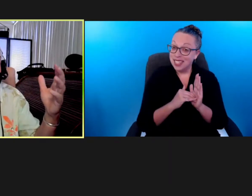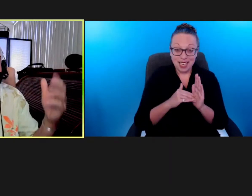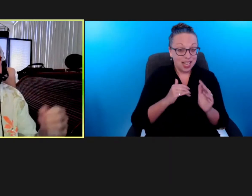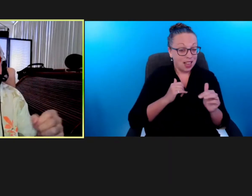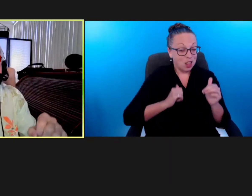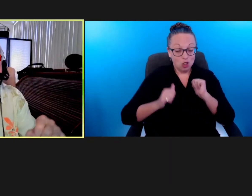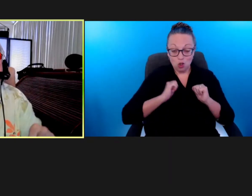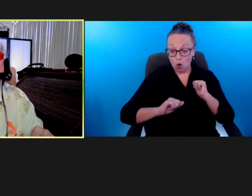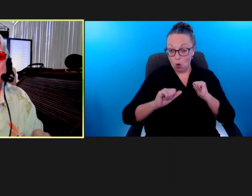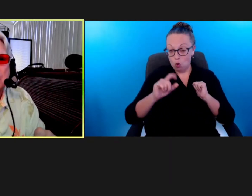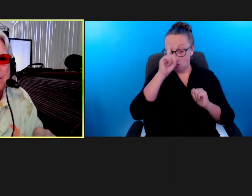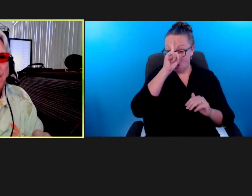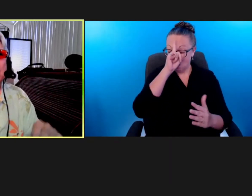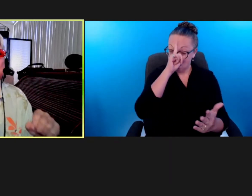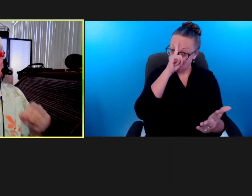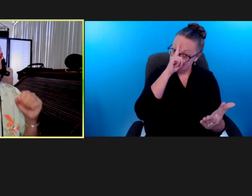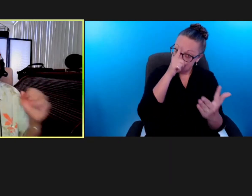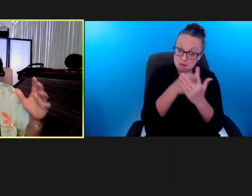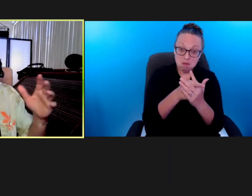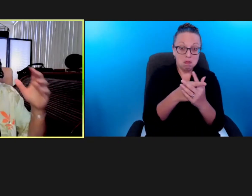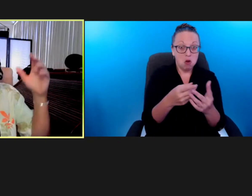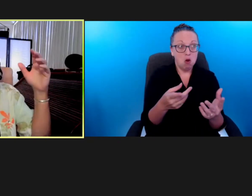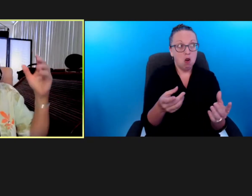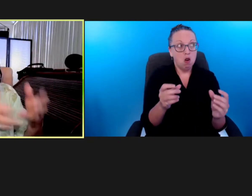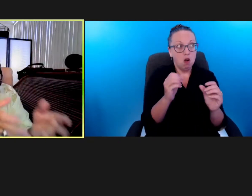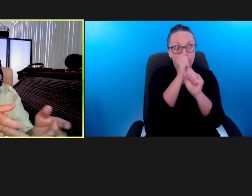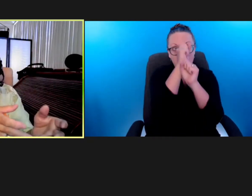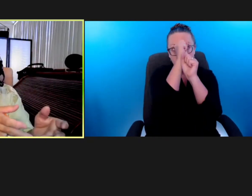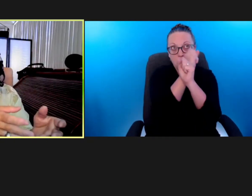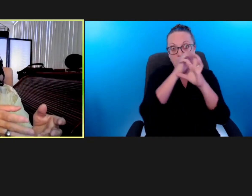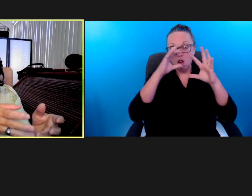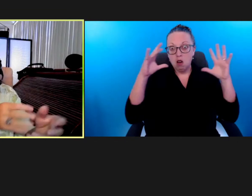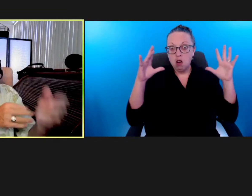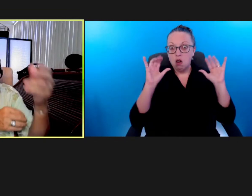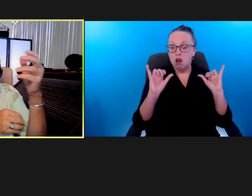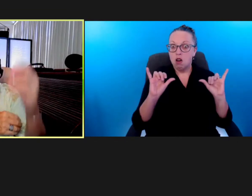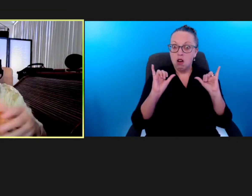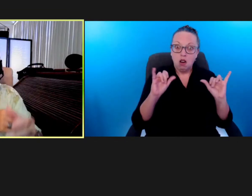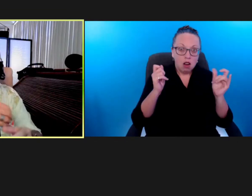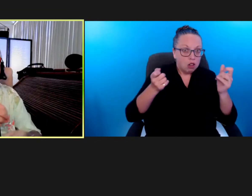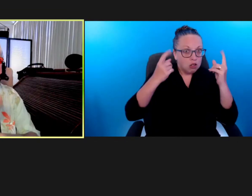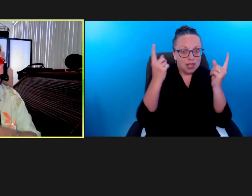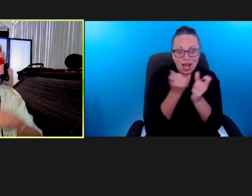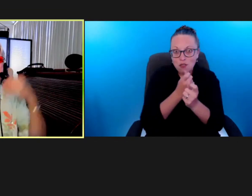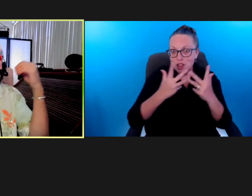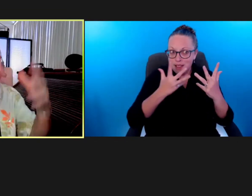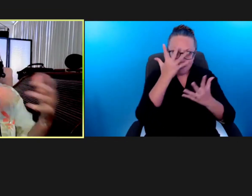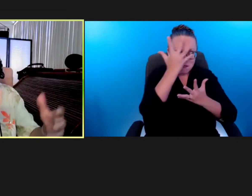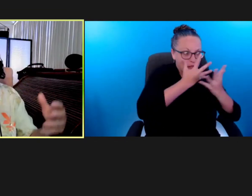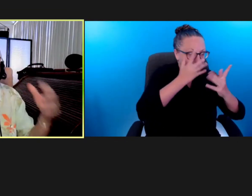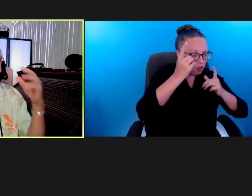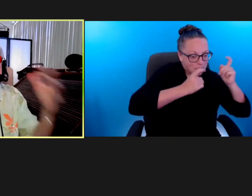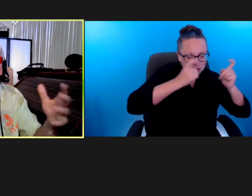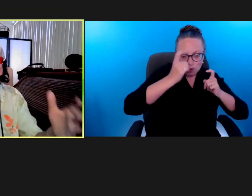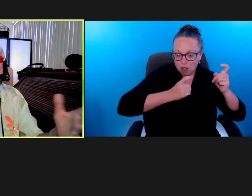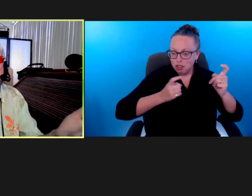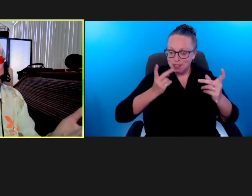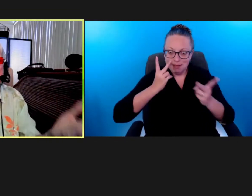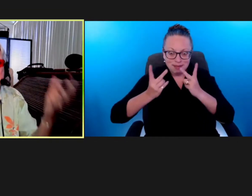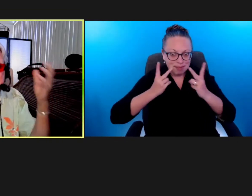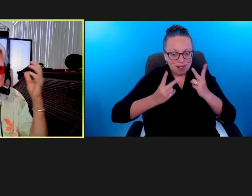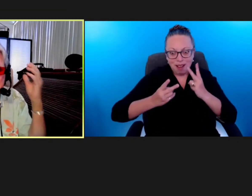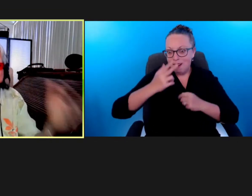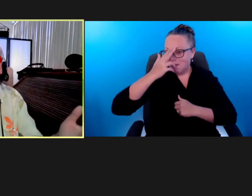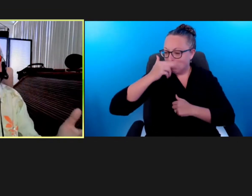my consciousness fully formed with all of the sight appearances on stage, facial appearances, and other subtle